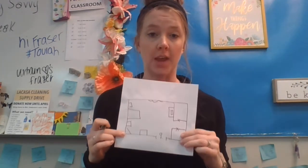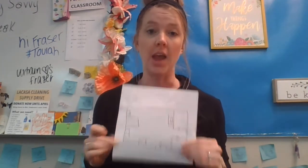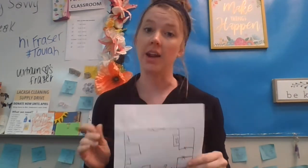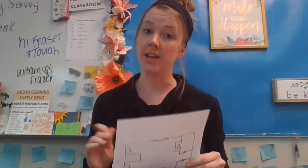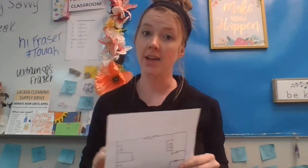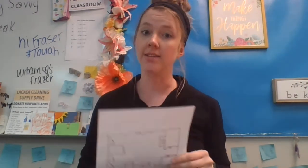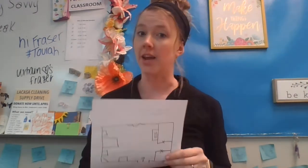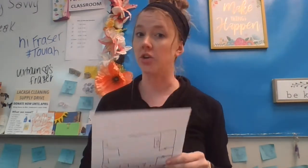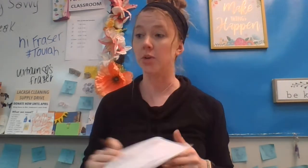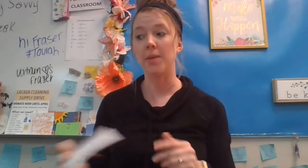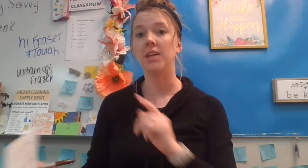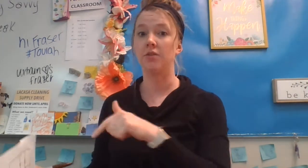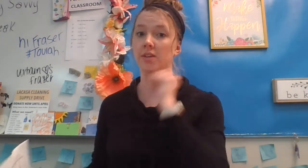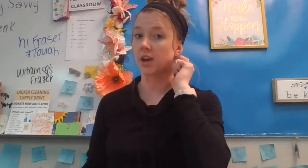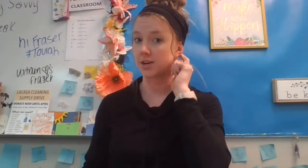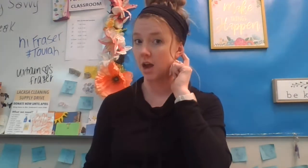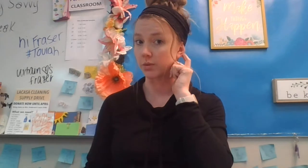Okay, and again, signer's perspective, just like our towns.